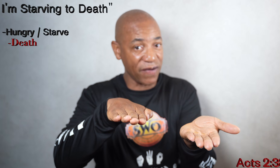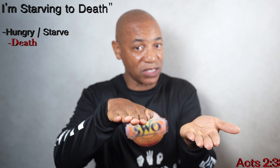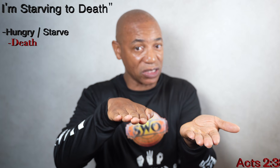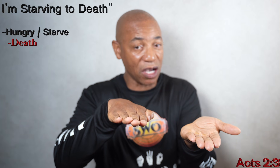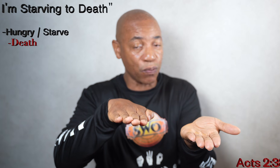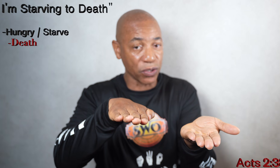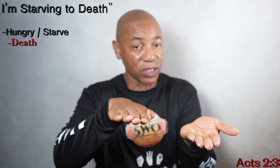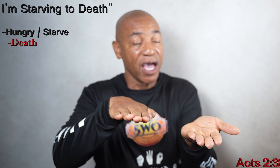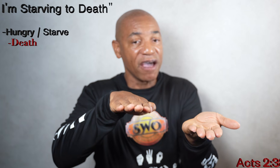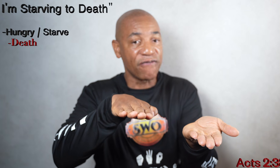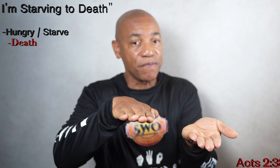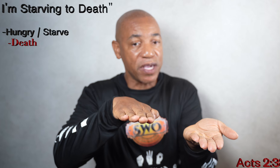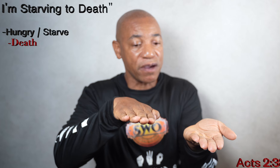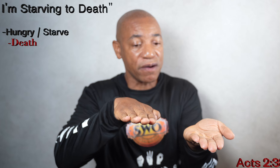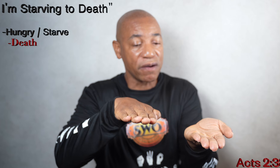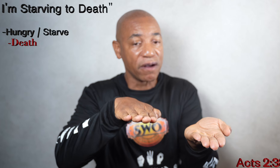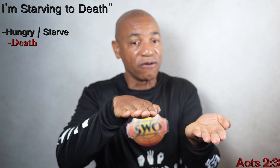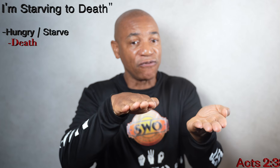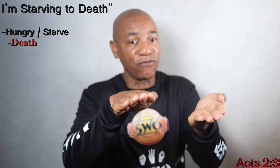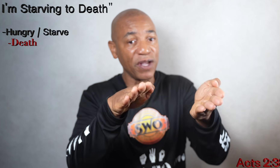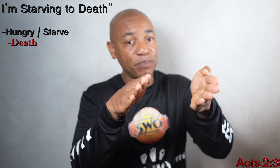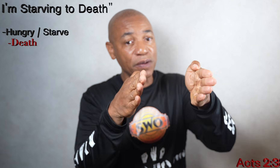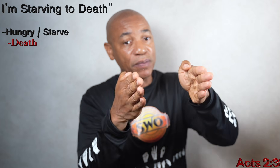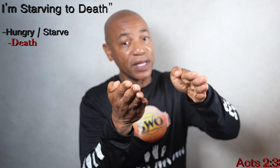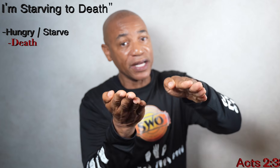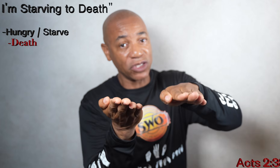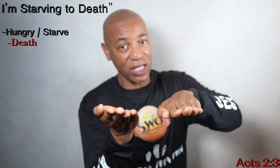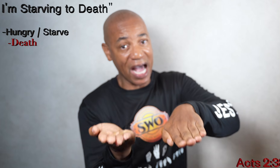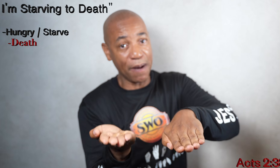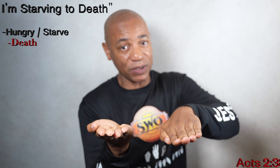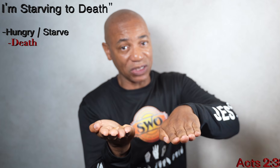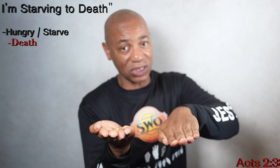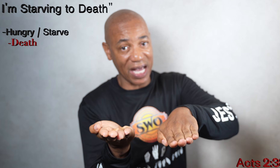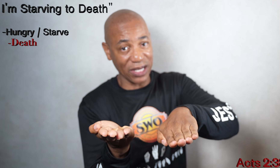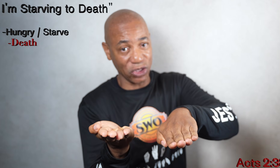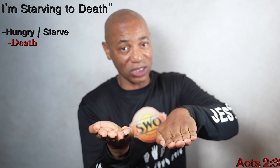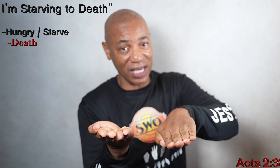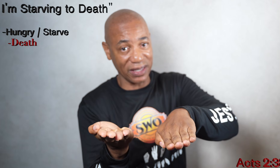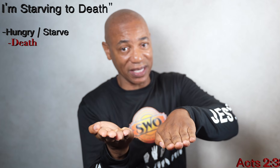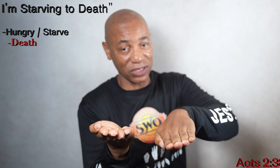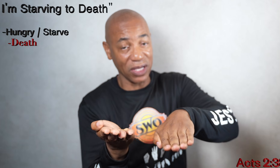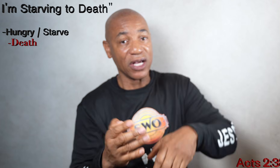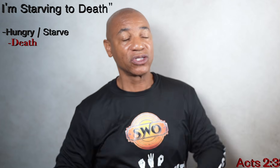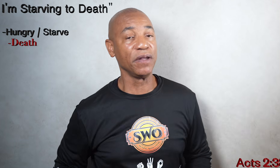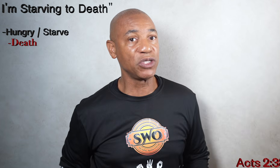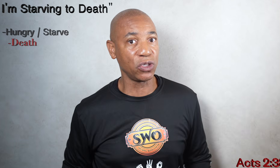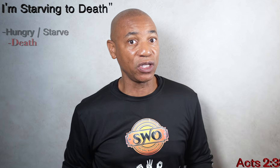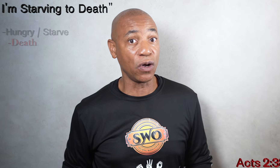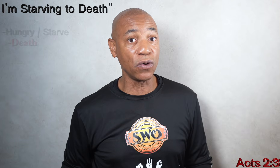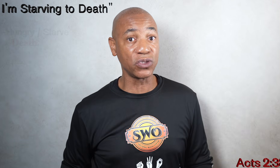faces upwards. And from here, flip them into the opposite sides, just like this. So let me show you the whole